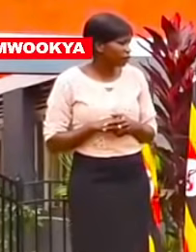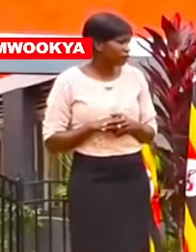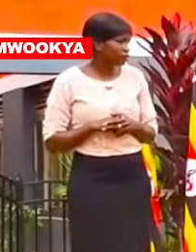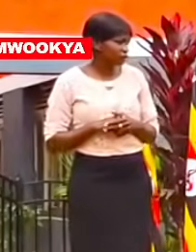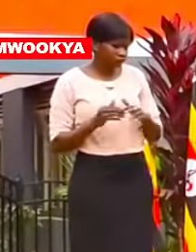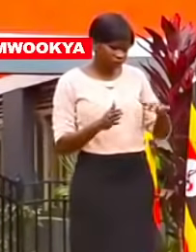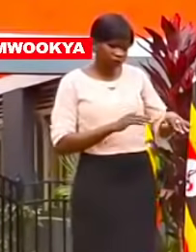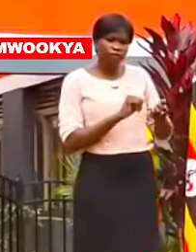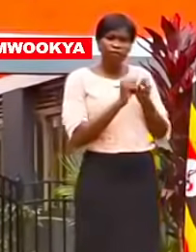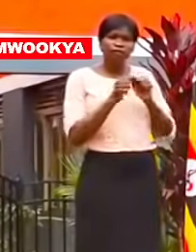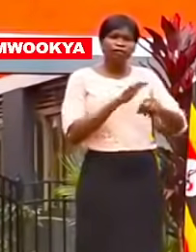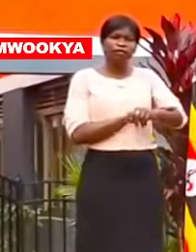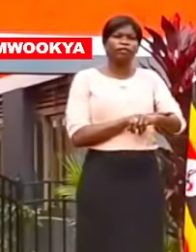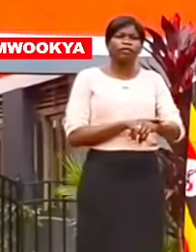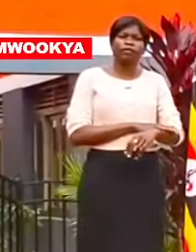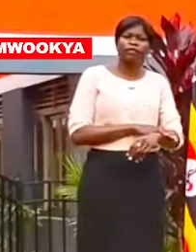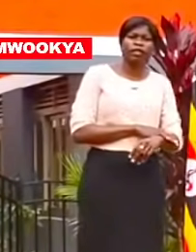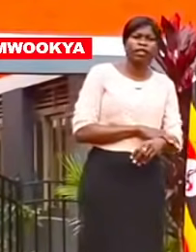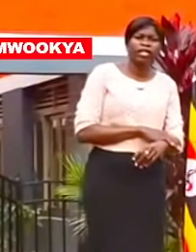eya Oweekitiibwa Deputy Speaker